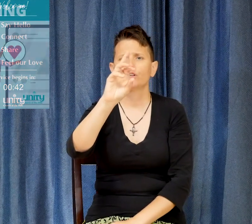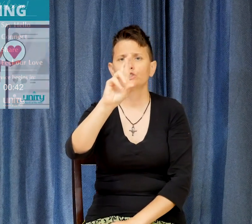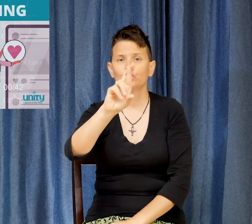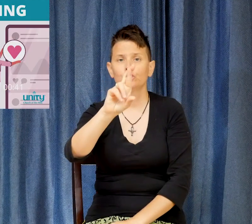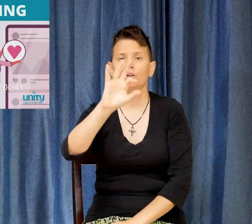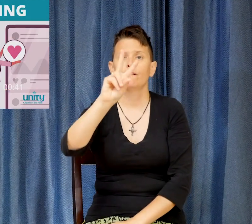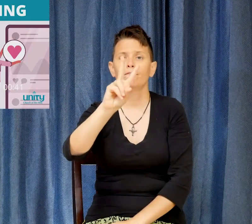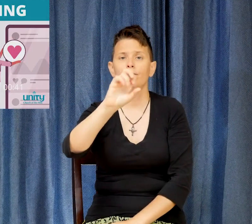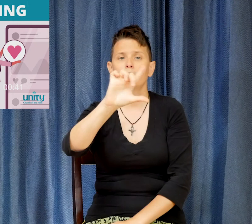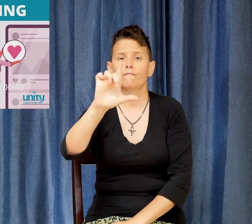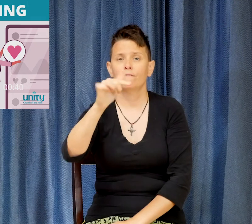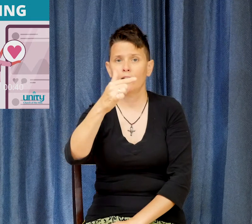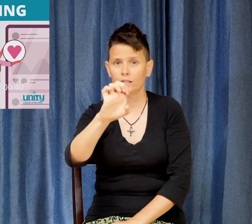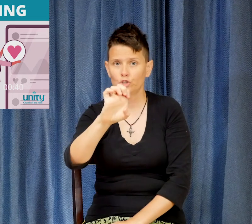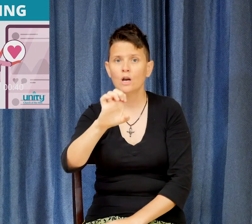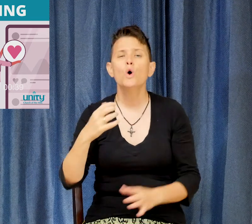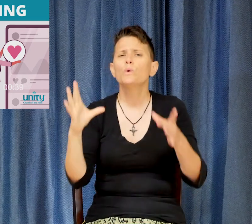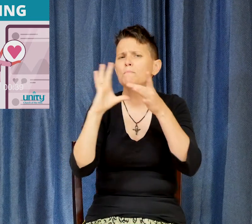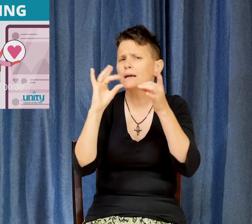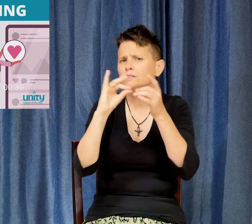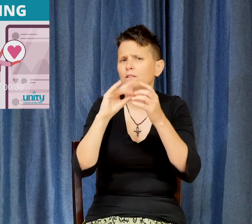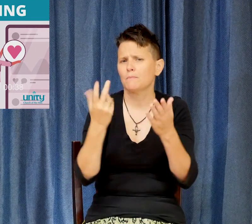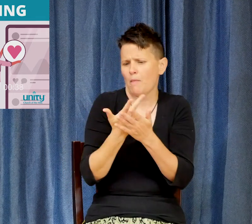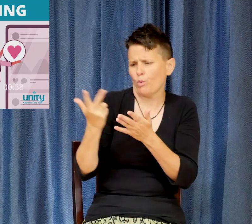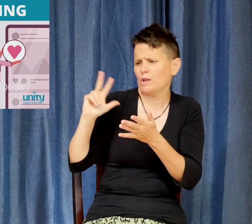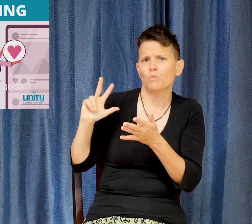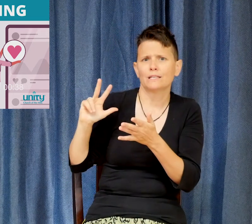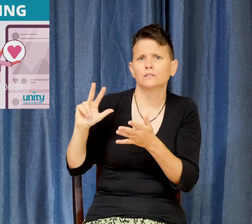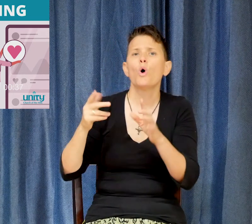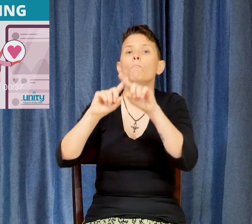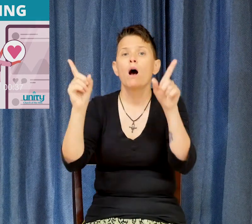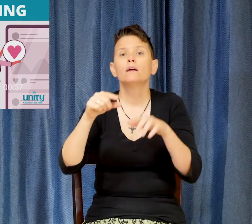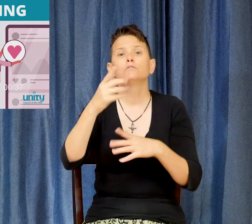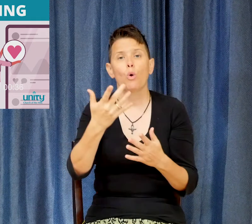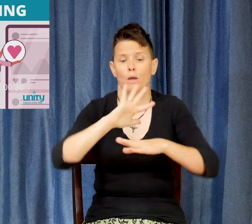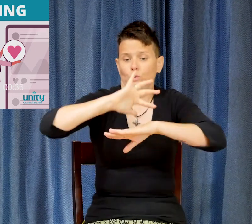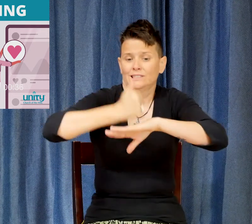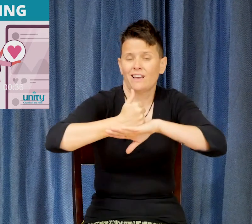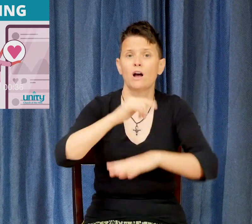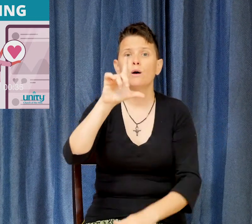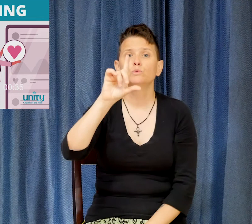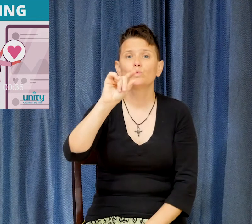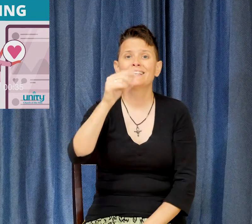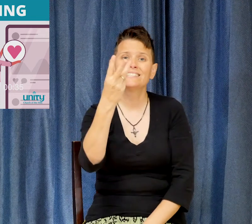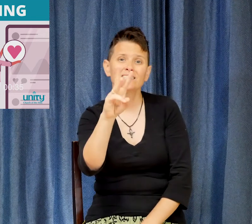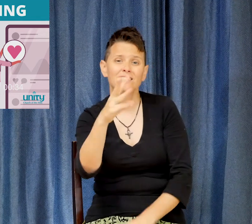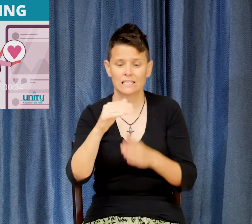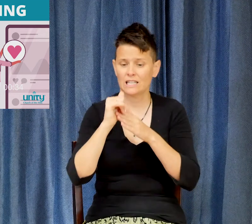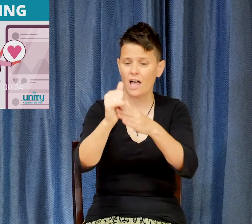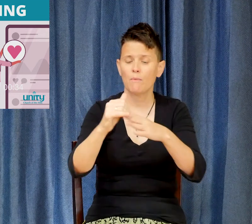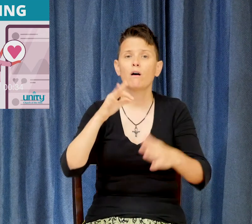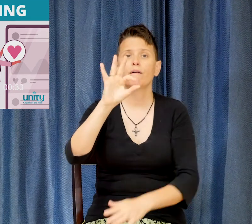a little bit about them. They were founded in 2016, and they are led by experienced foster